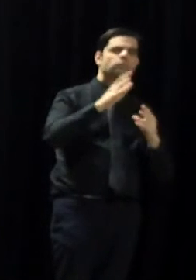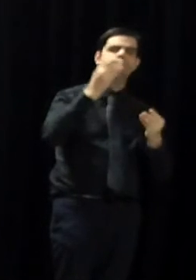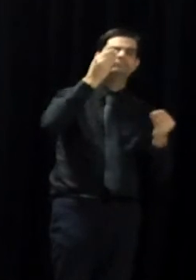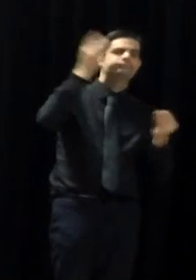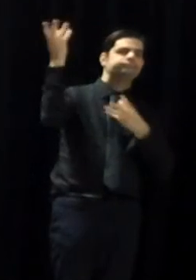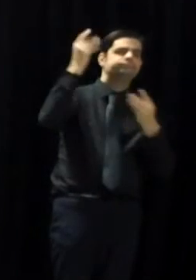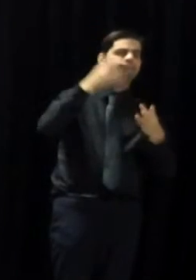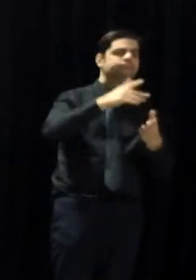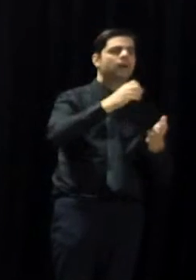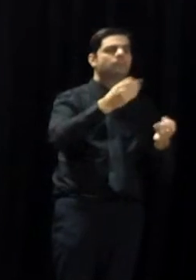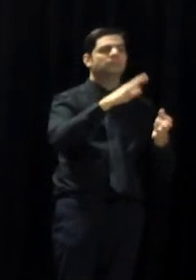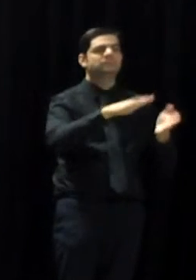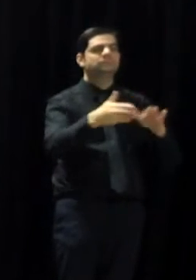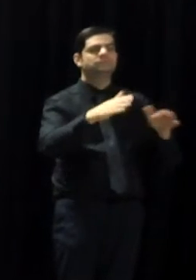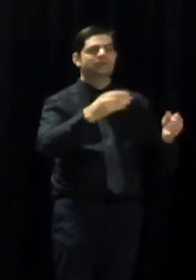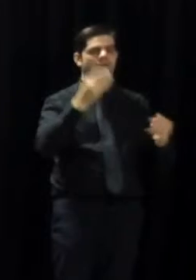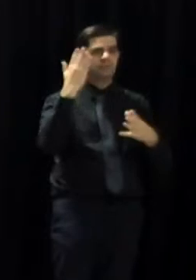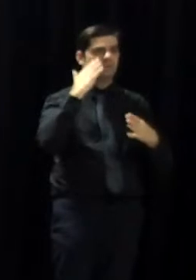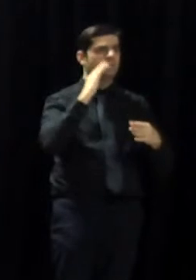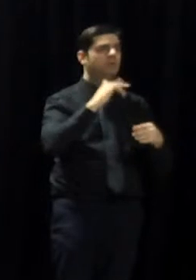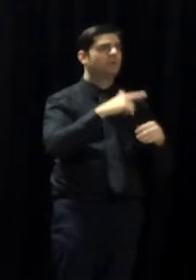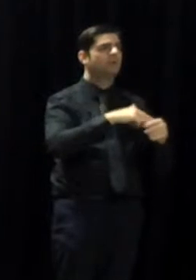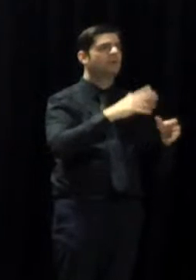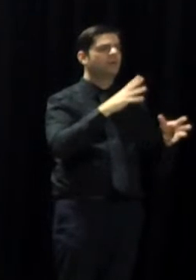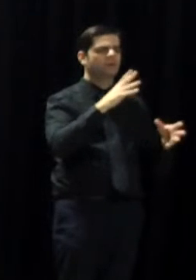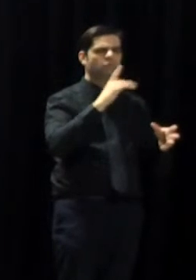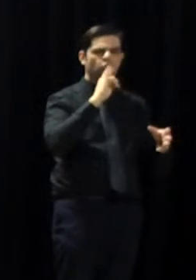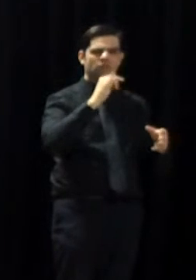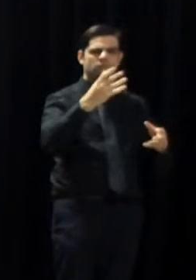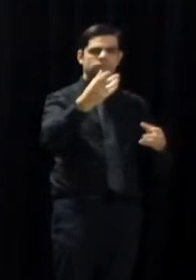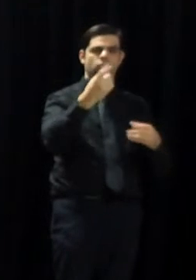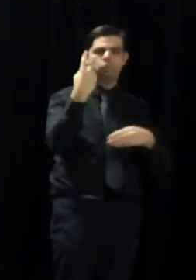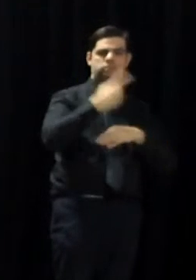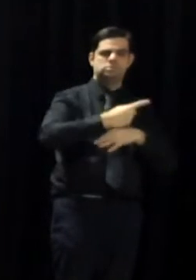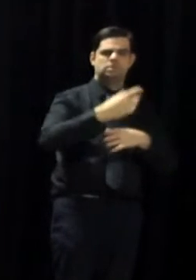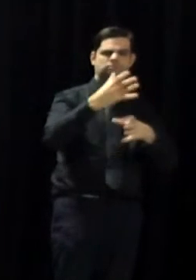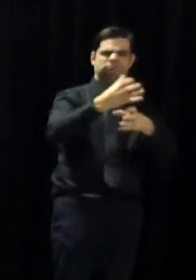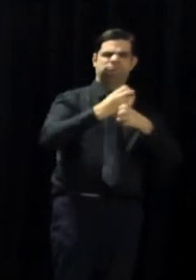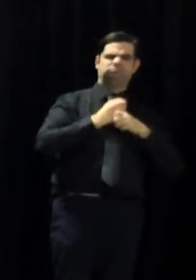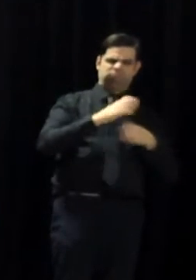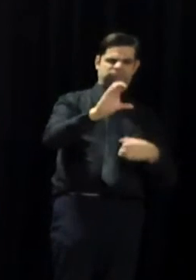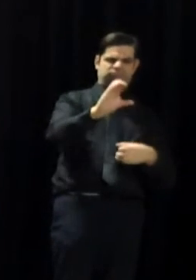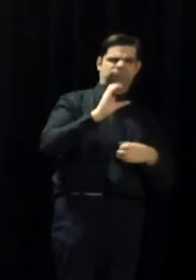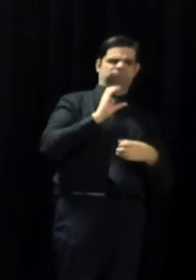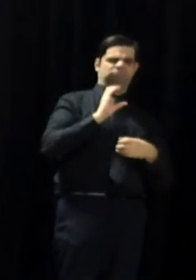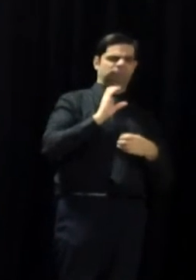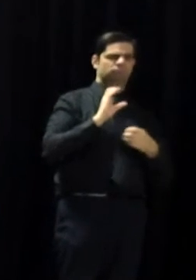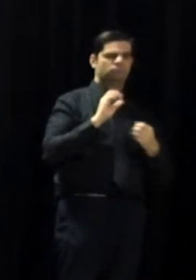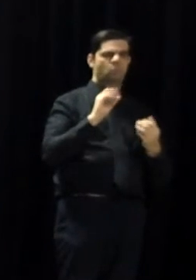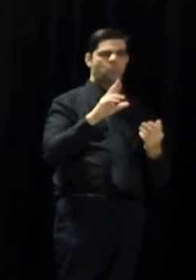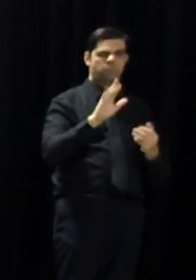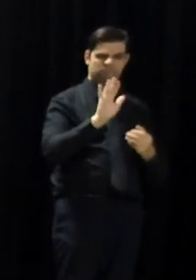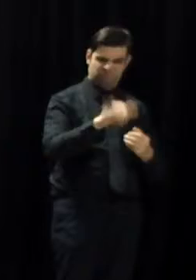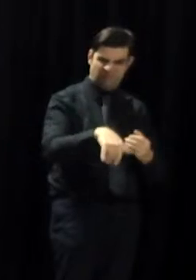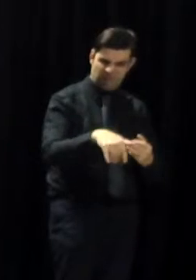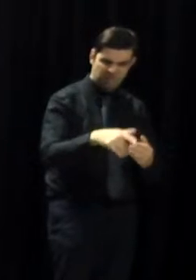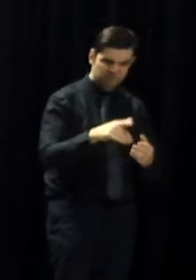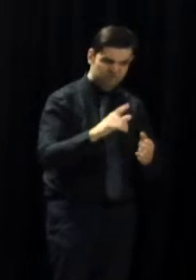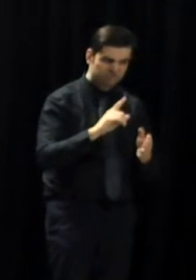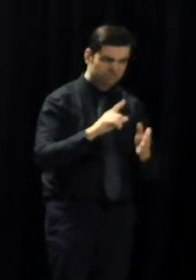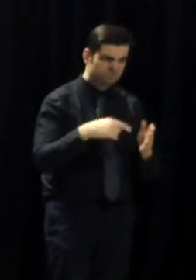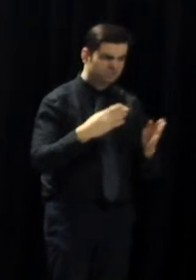a week or so. But it's a reflection regardless on people losing their lives to this